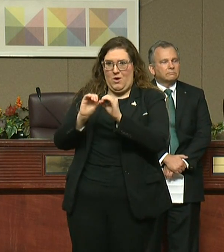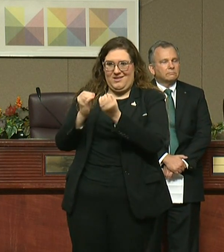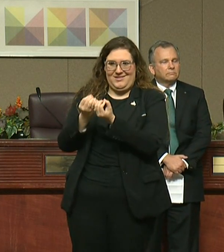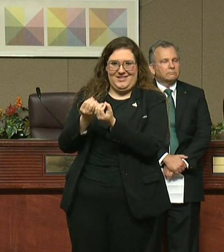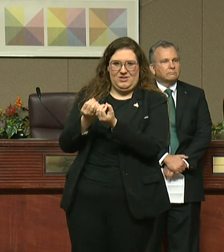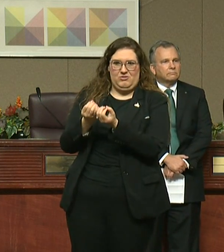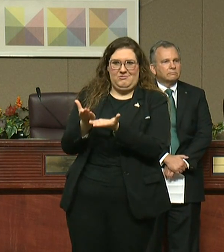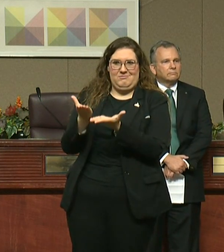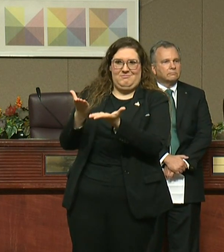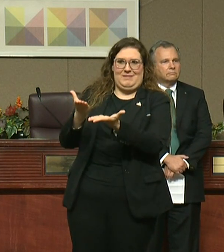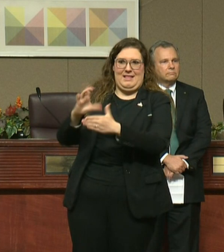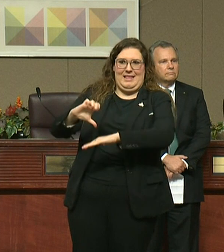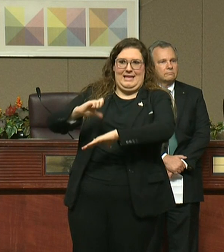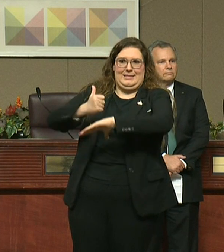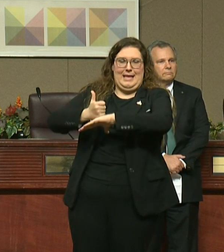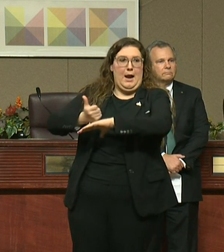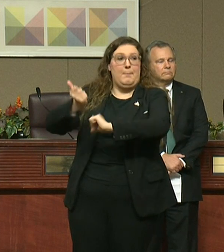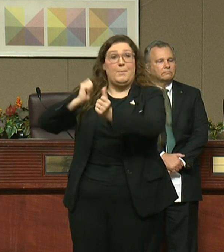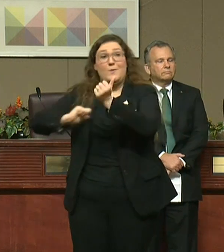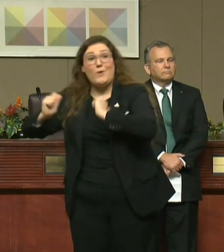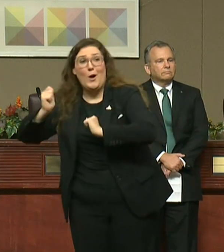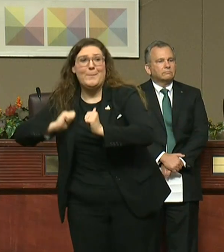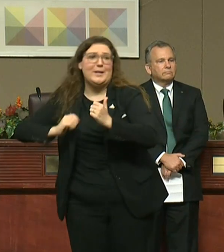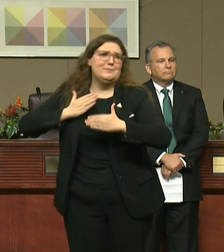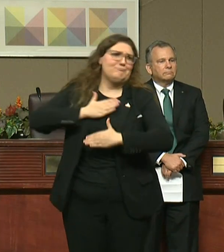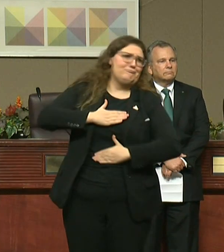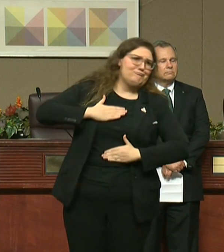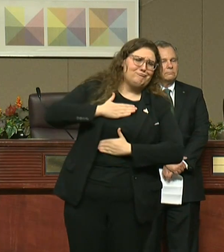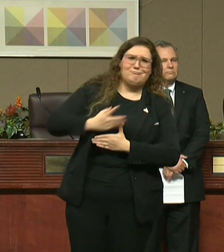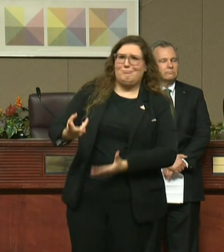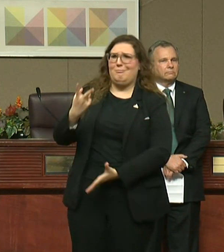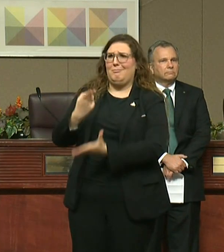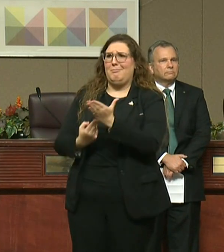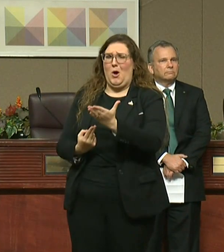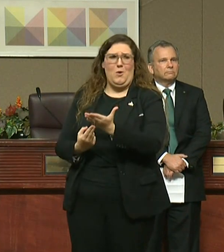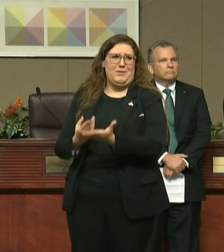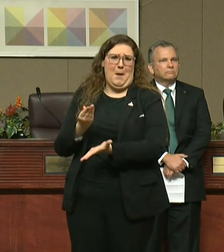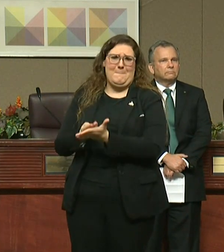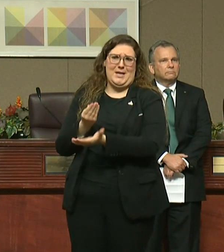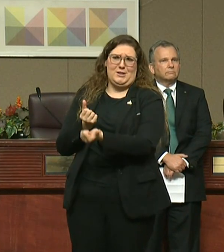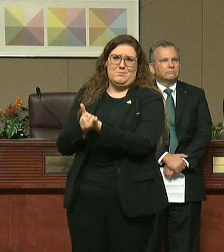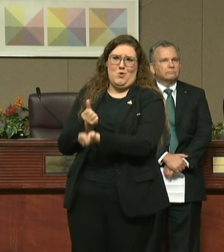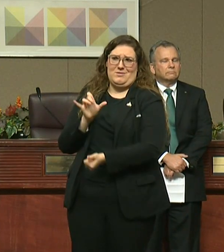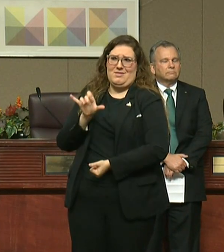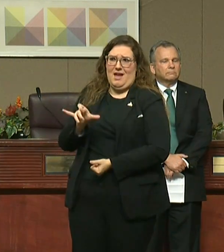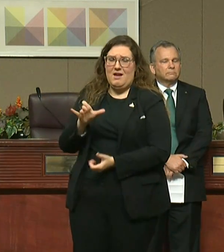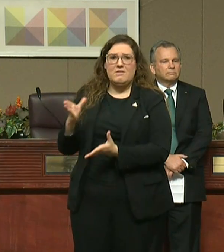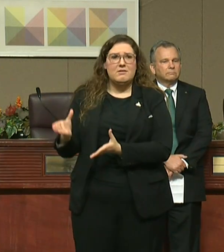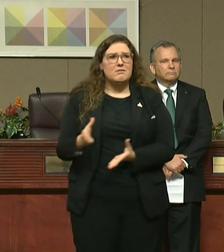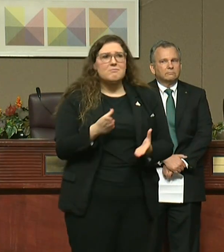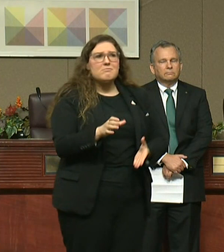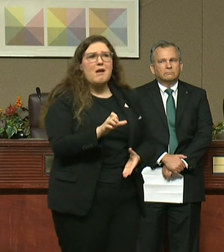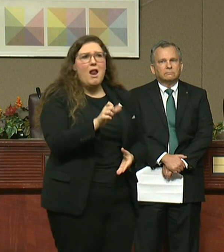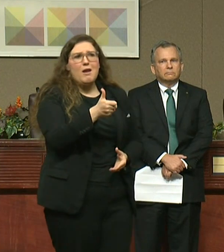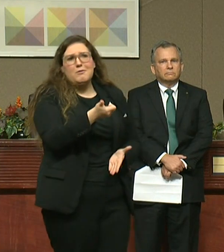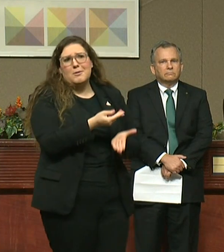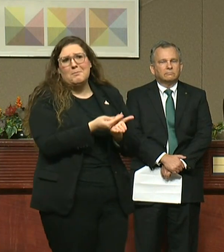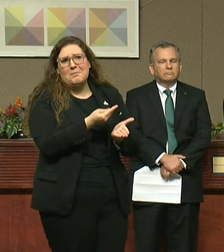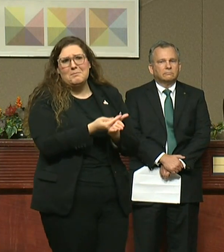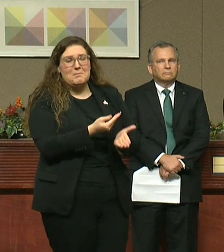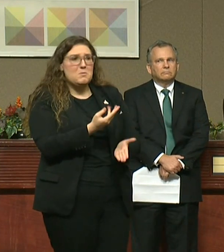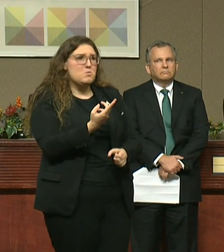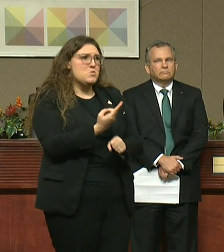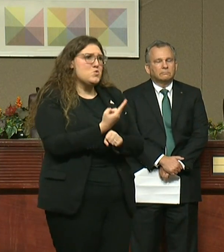provide performances and entertainment. We have helped with some of that. Some of the dollars have gone to support other venues, such